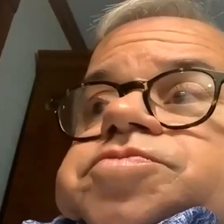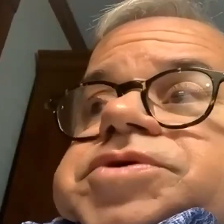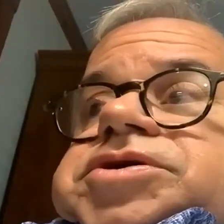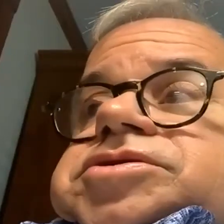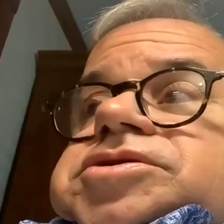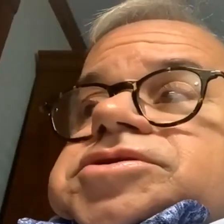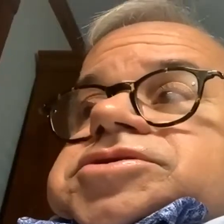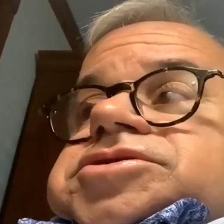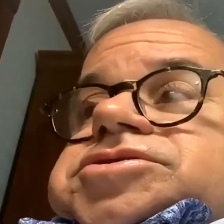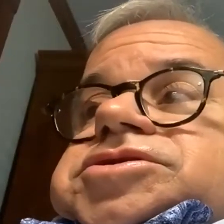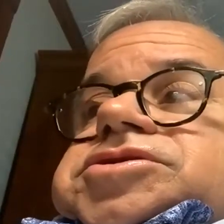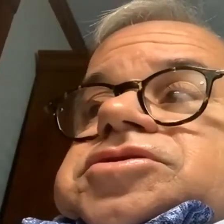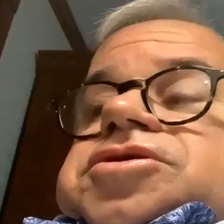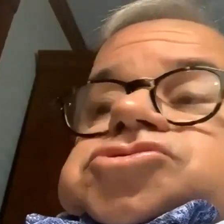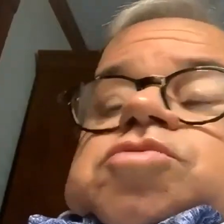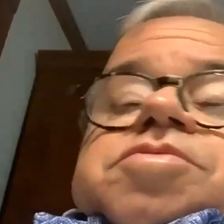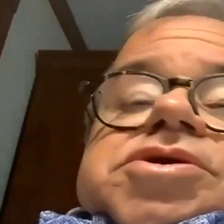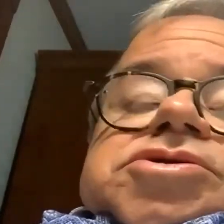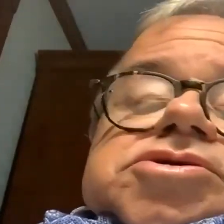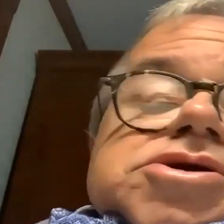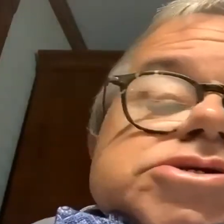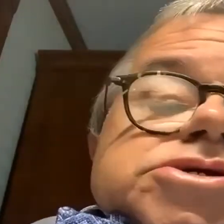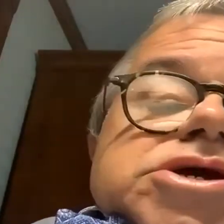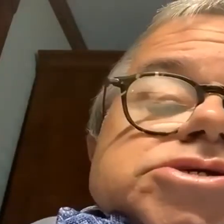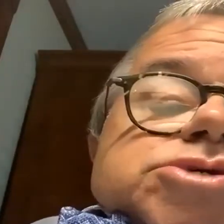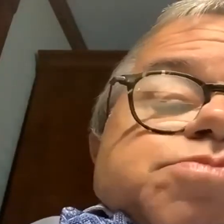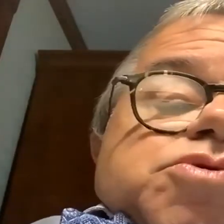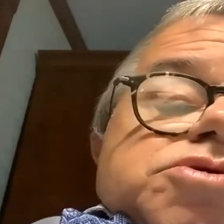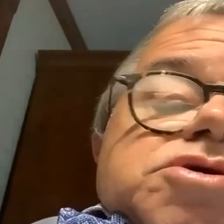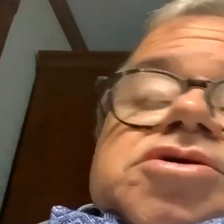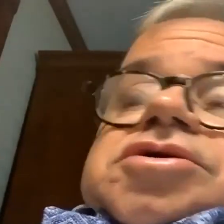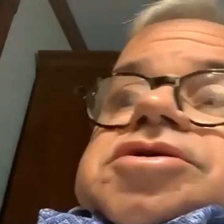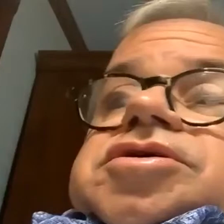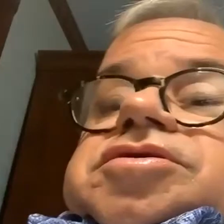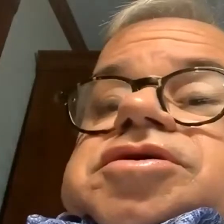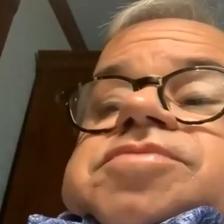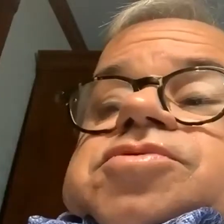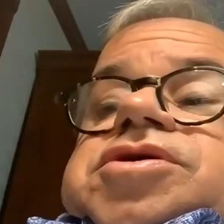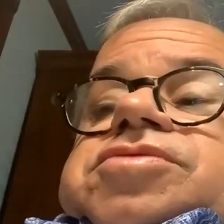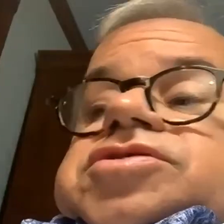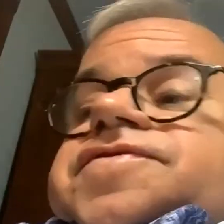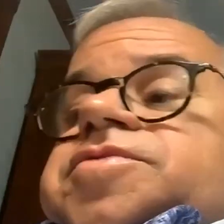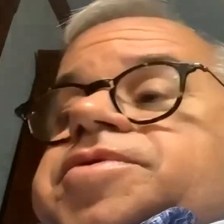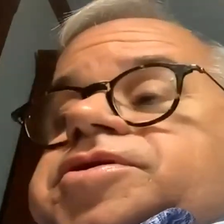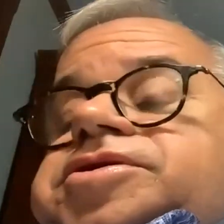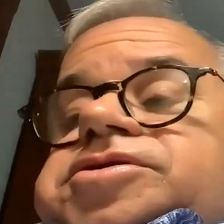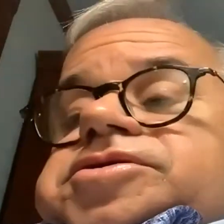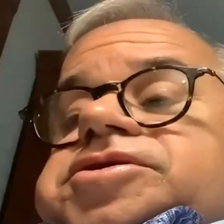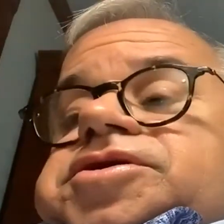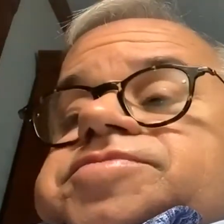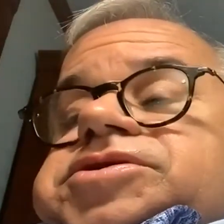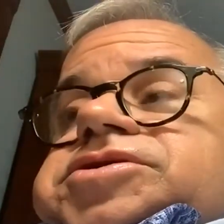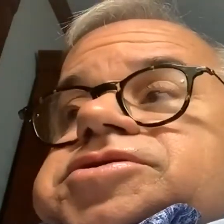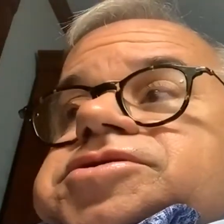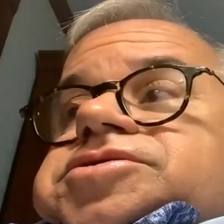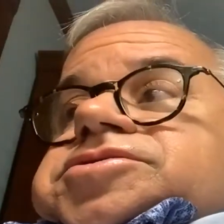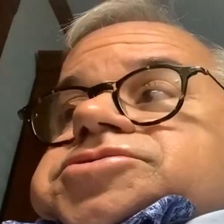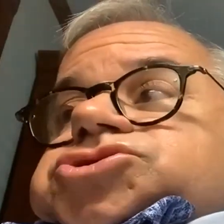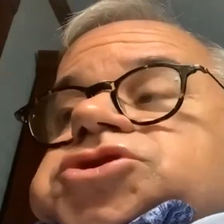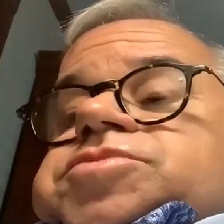to participate in the October meeting of the United States Access Board. I'm Gregory S. Fairback. I'm